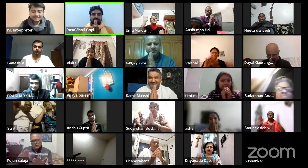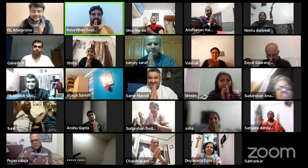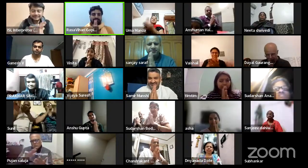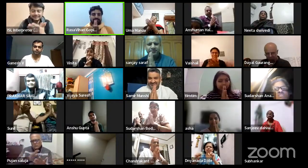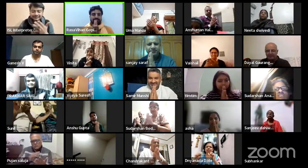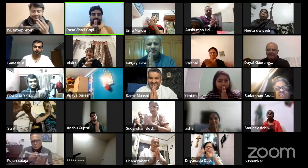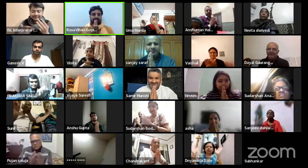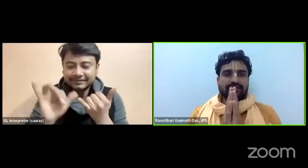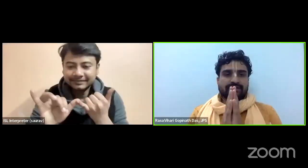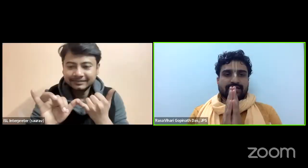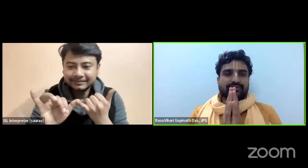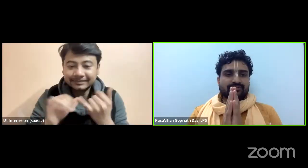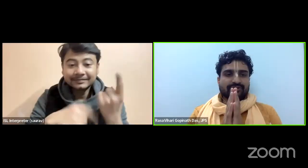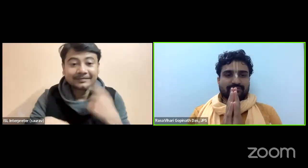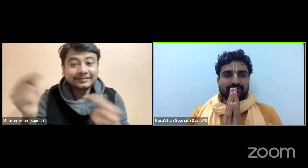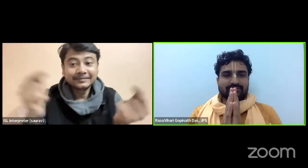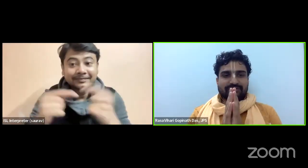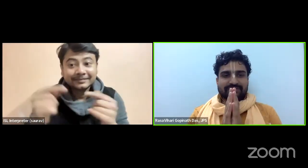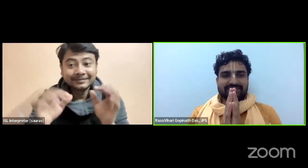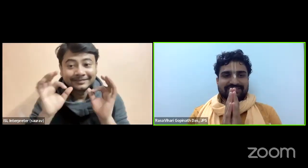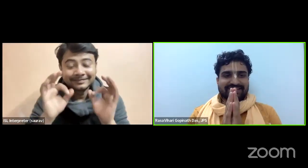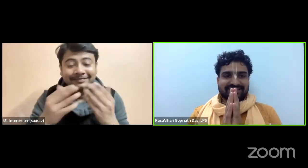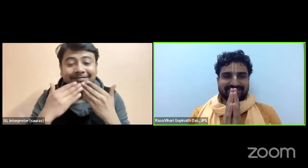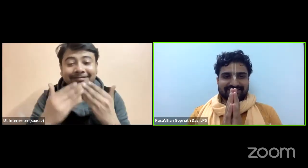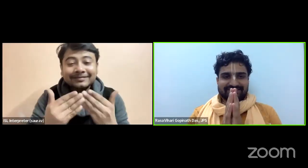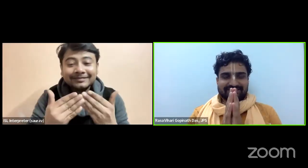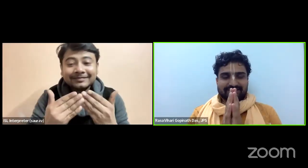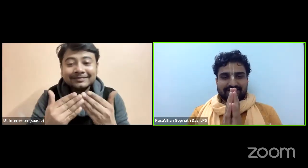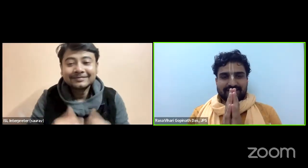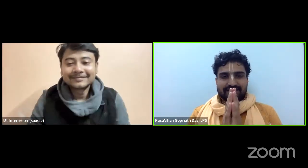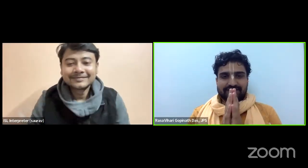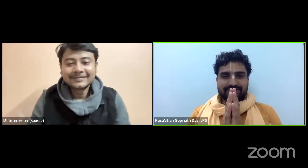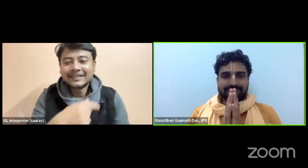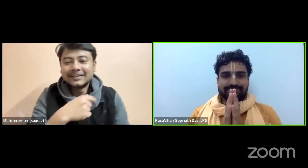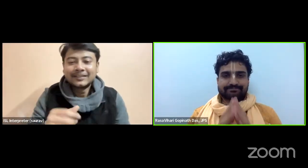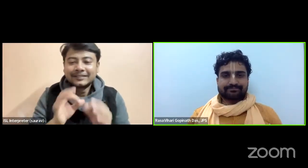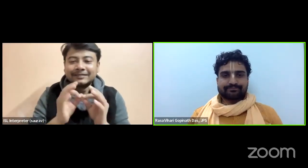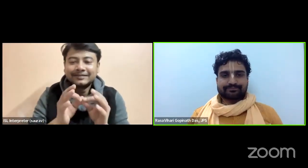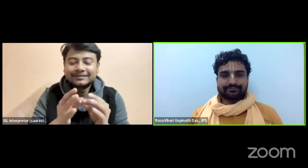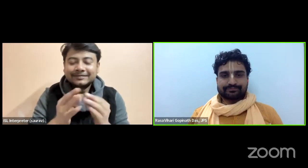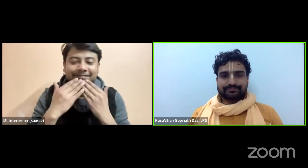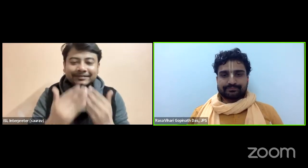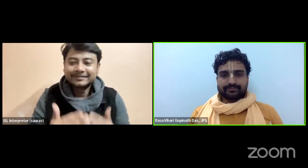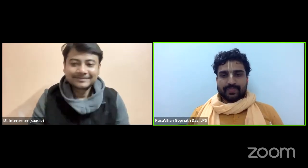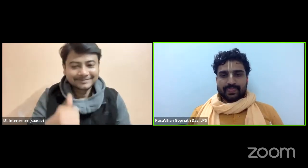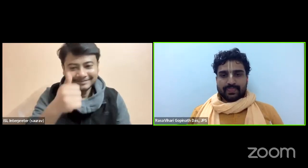Thank you everyone for joining. Thank you, Saurabh, for amazing signing. Hare Krishna.